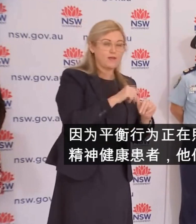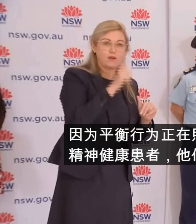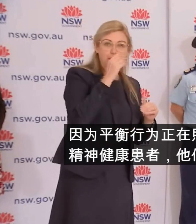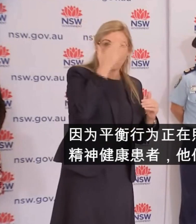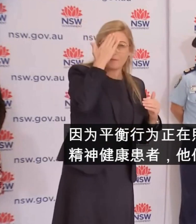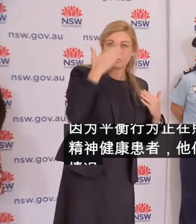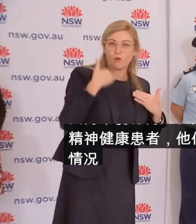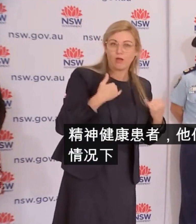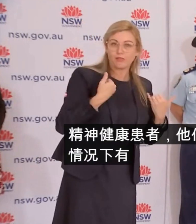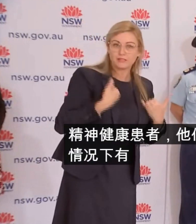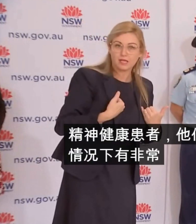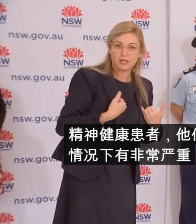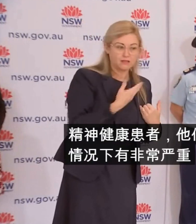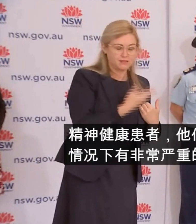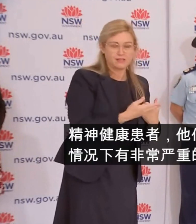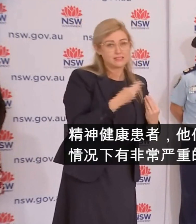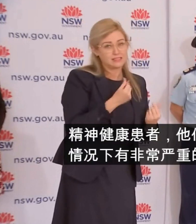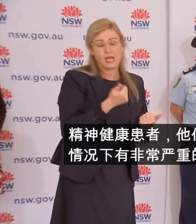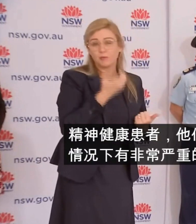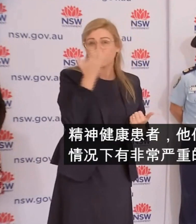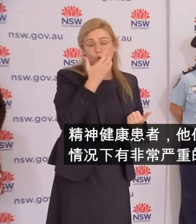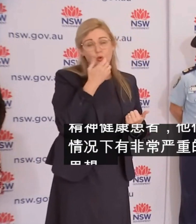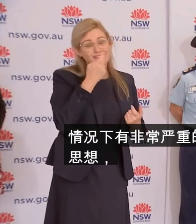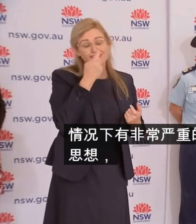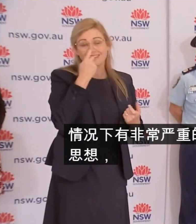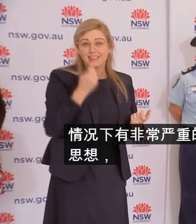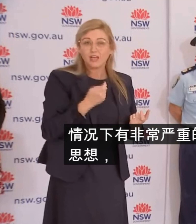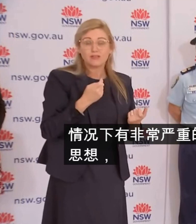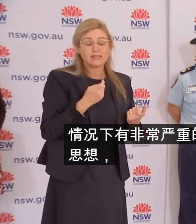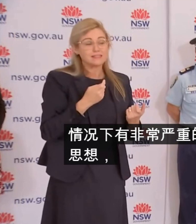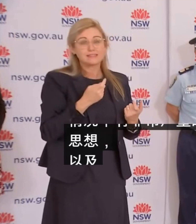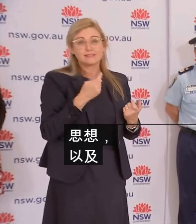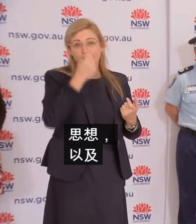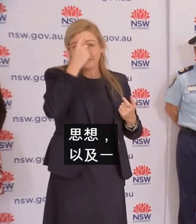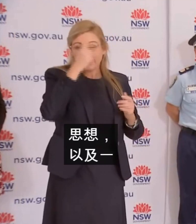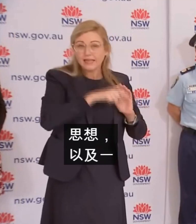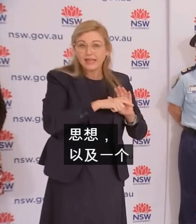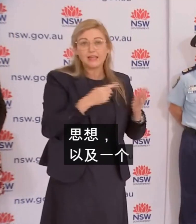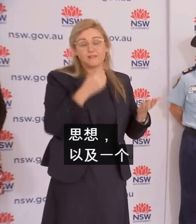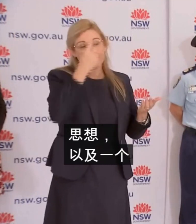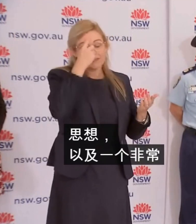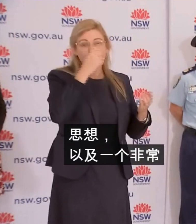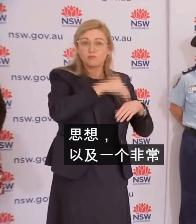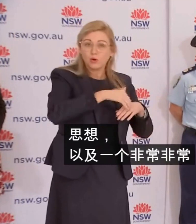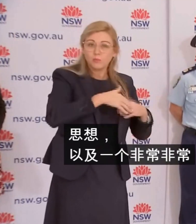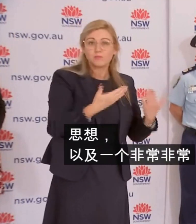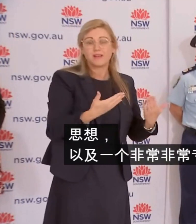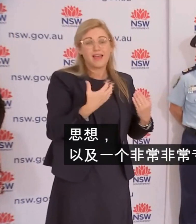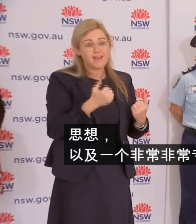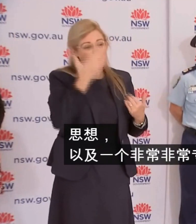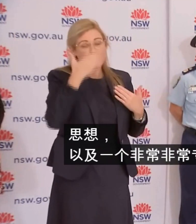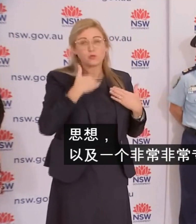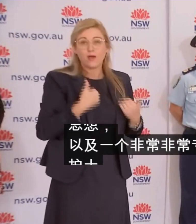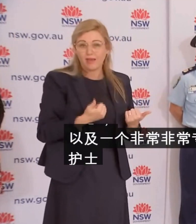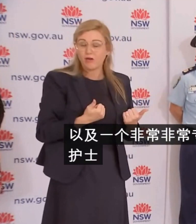patients who have, in some cases, quite severe dissociated thoughts, and a very, very